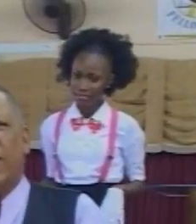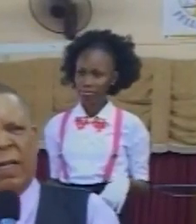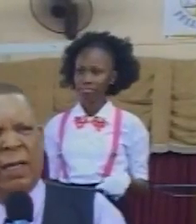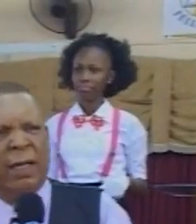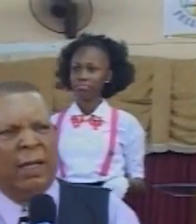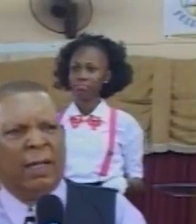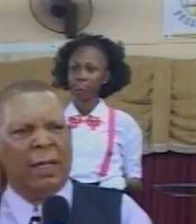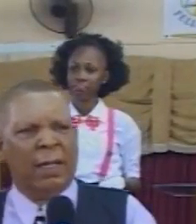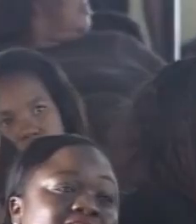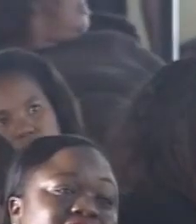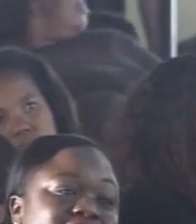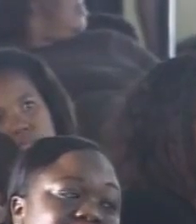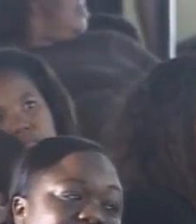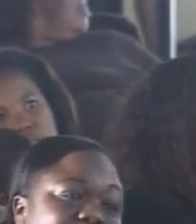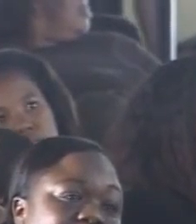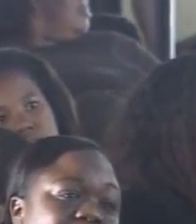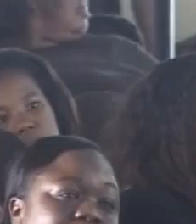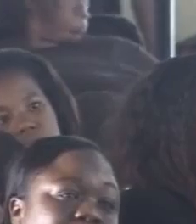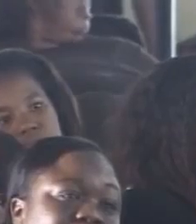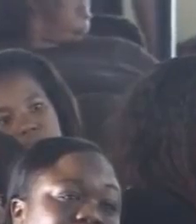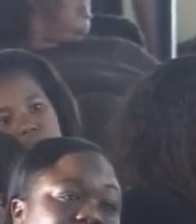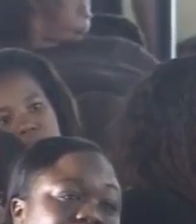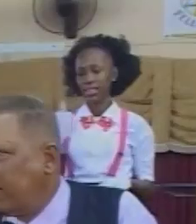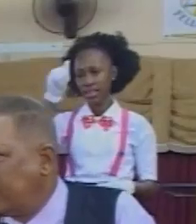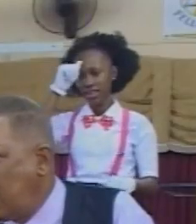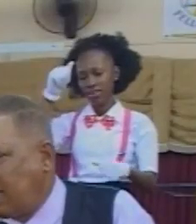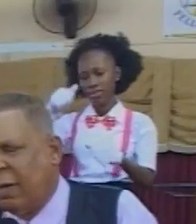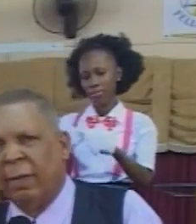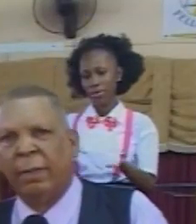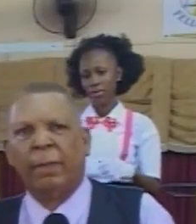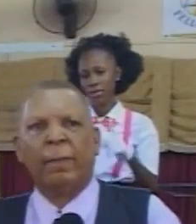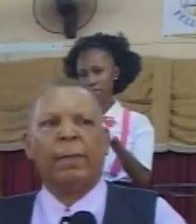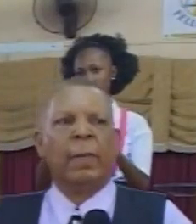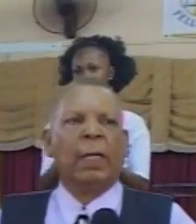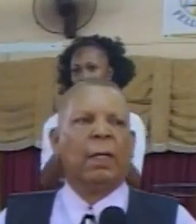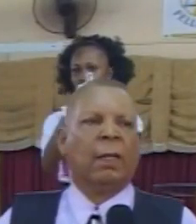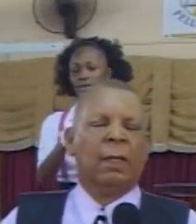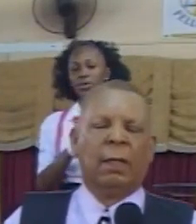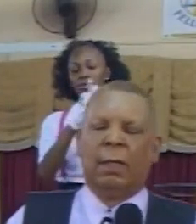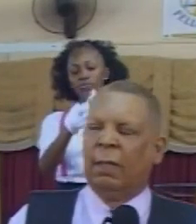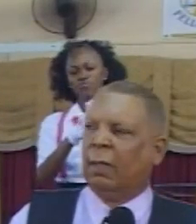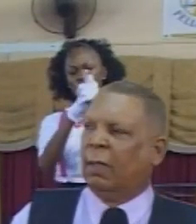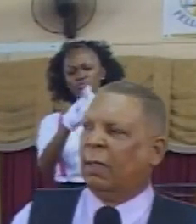Torrential rain. And they remember the word. They run towards the ark.